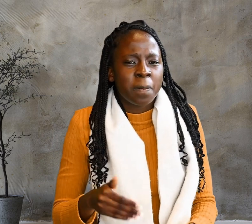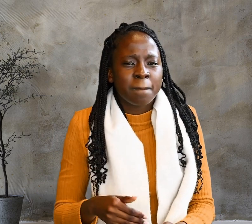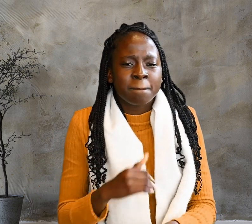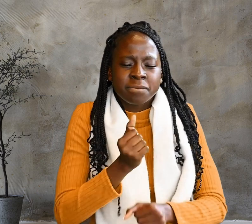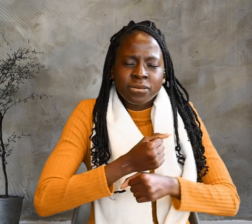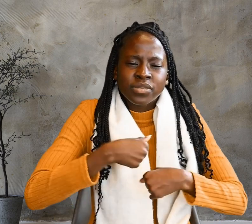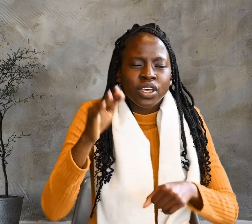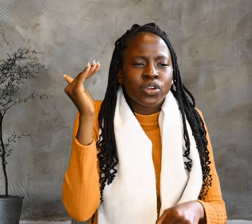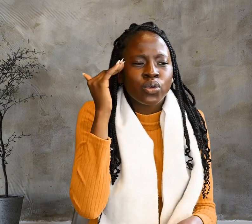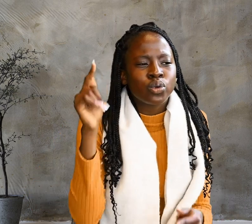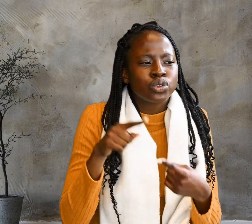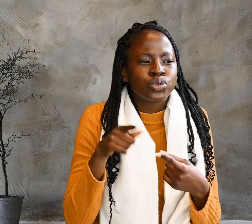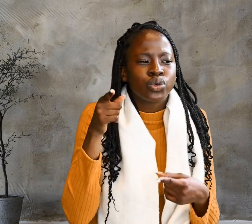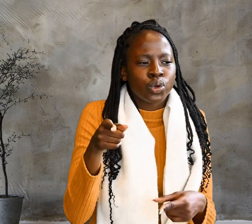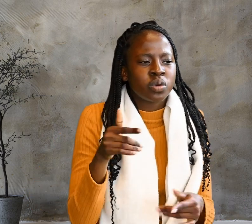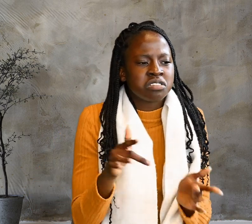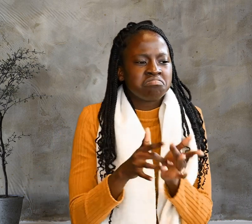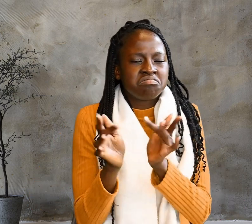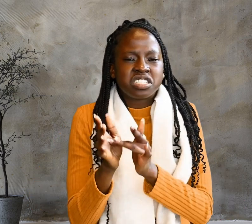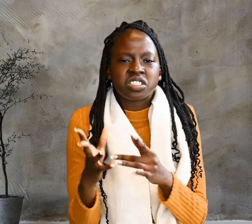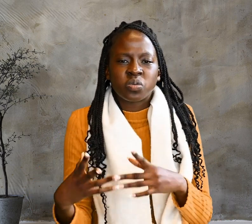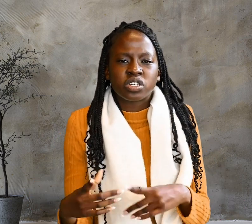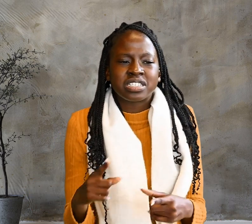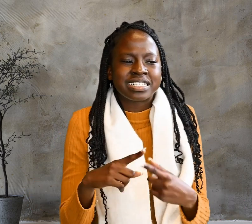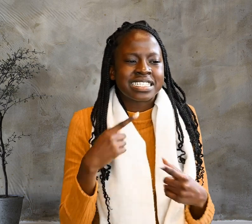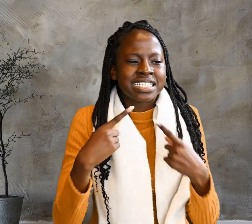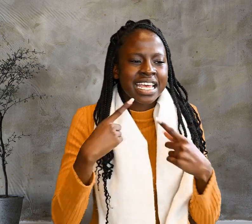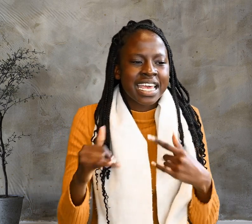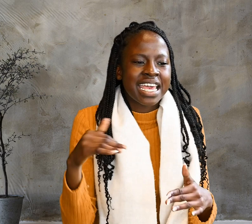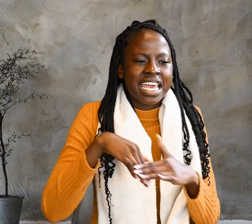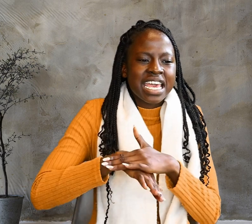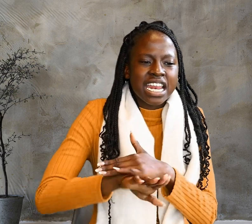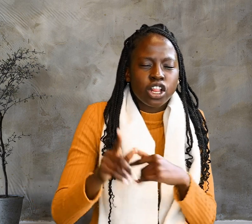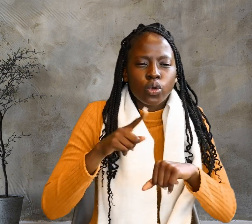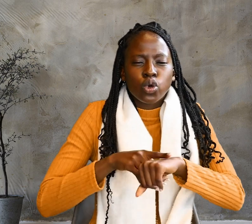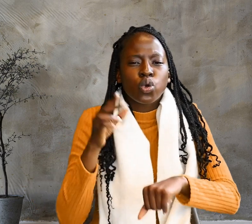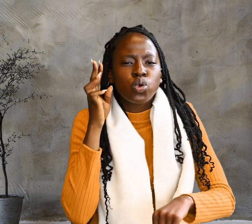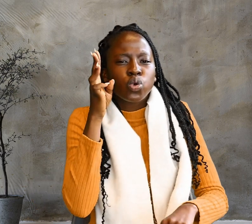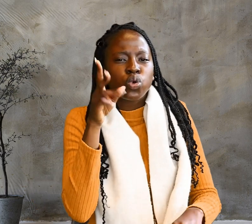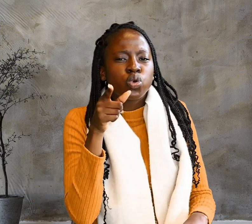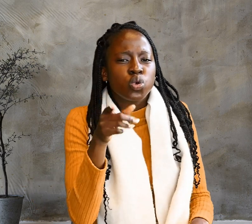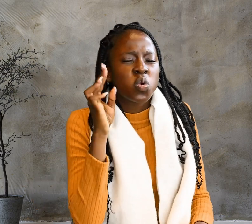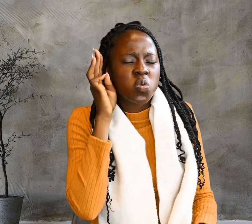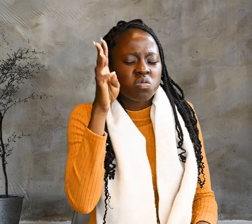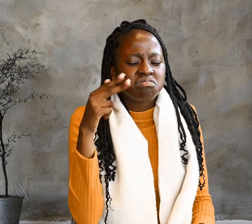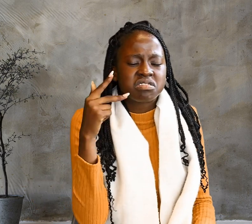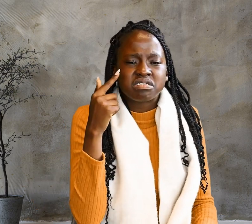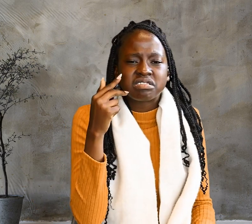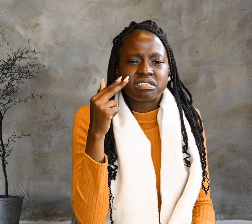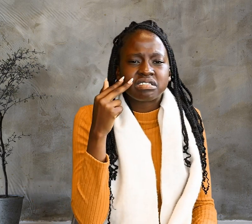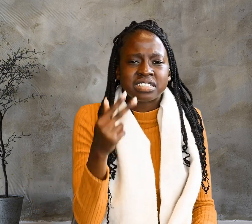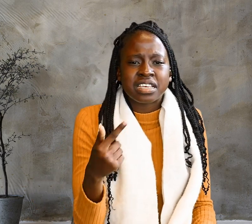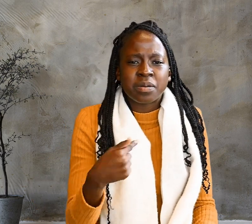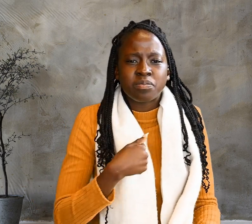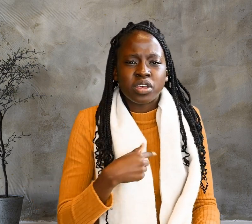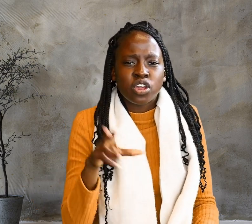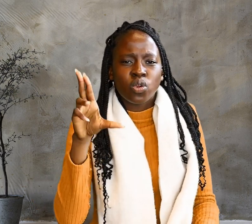Jesus went on to say, in a little while you will see me no more, and then after a little